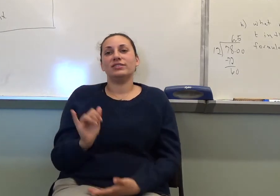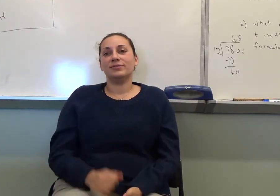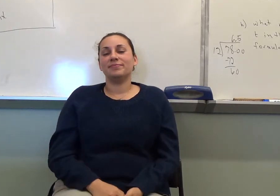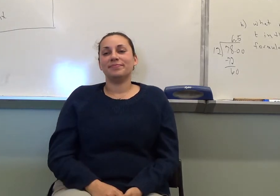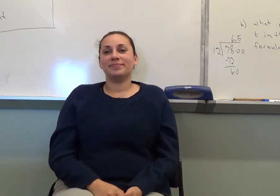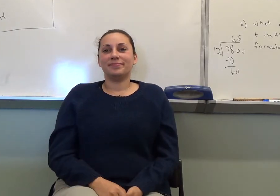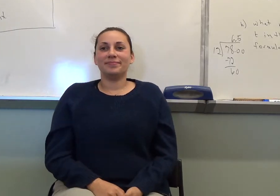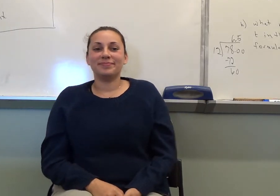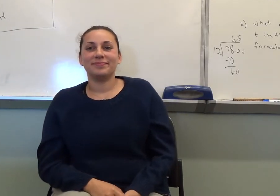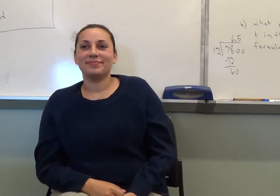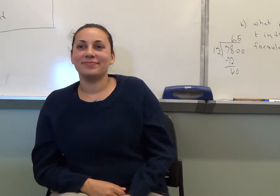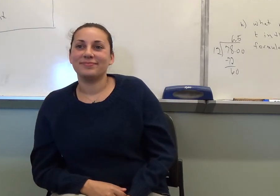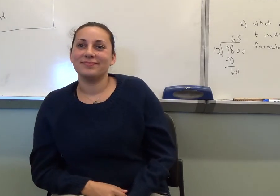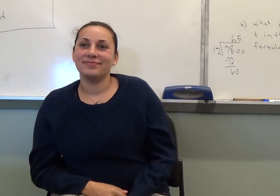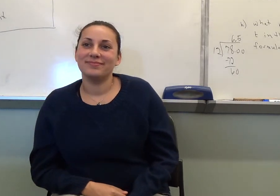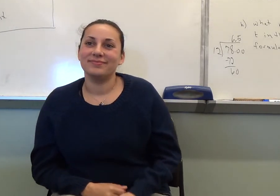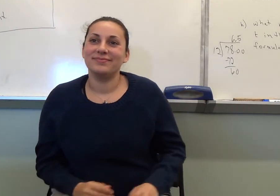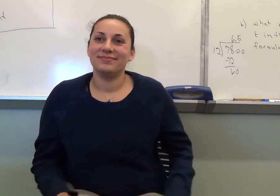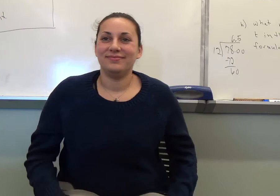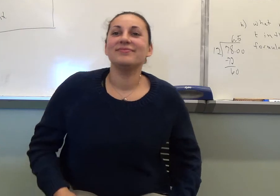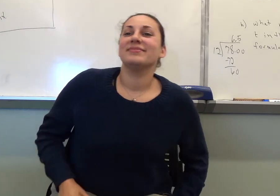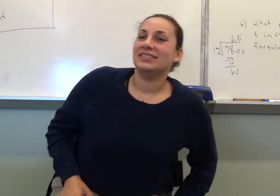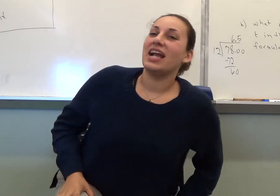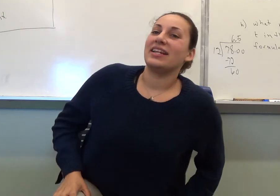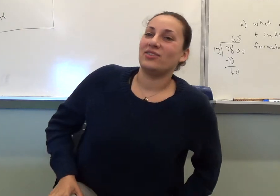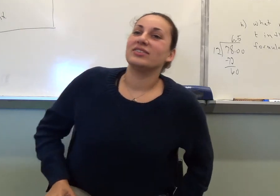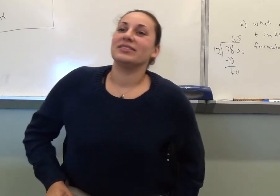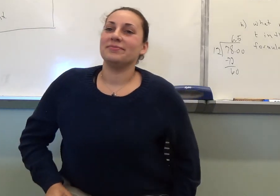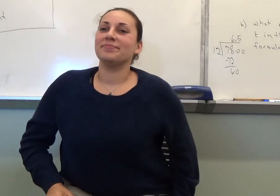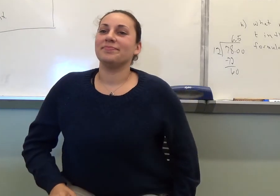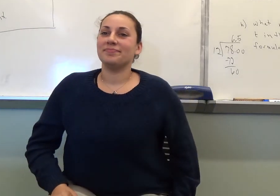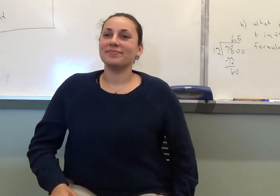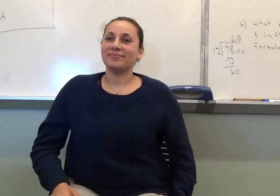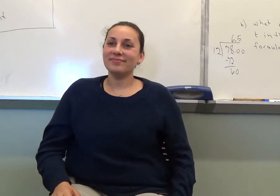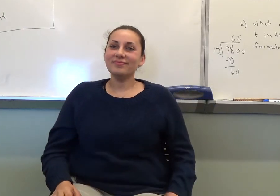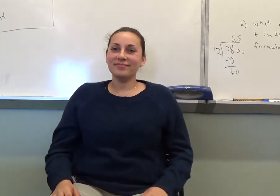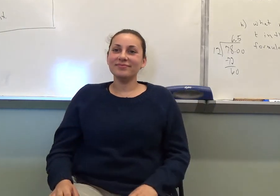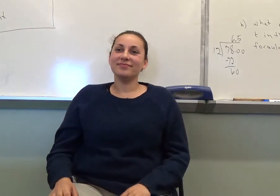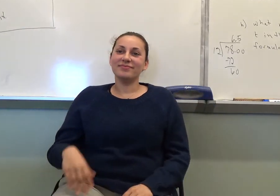we're going to have N, which is 12 multiplied by 3.